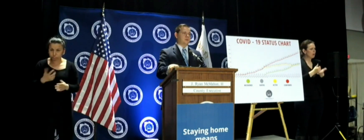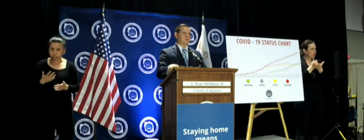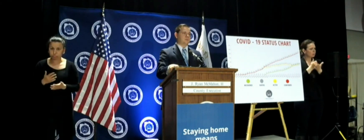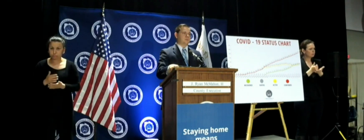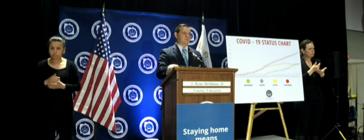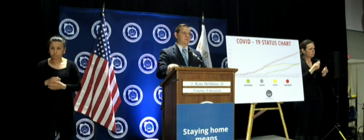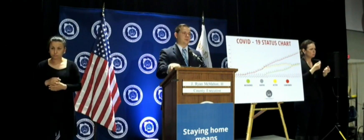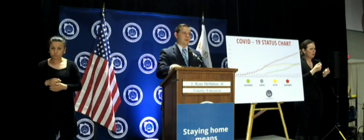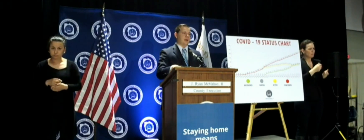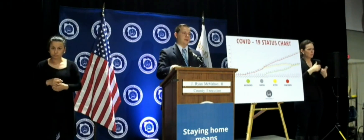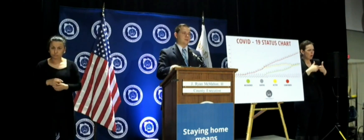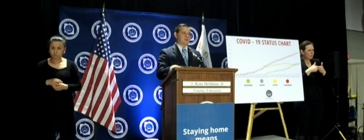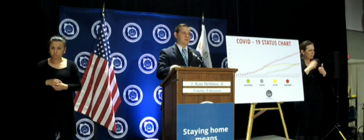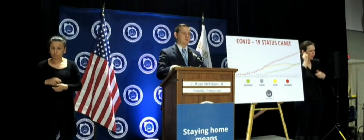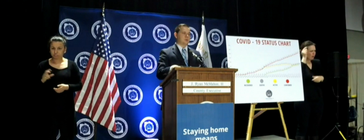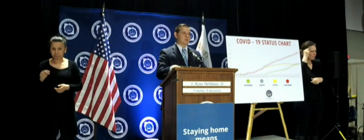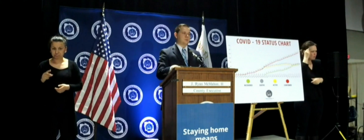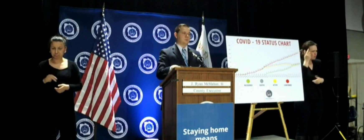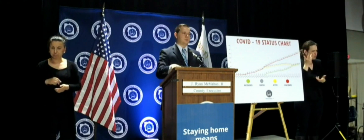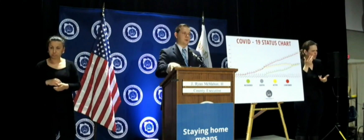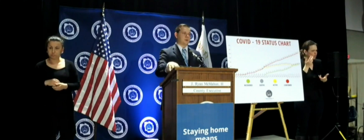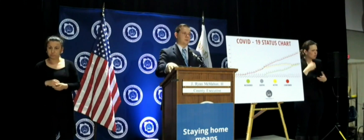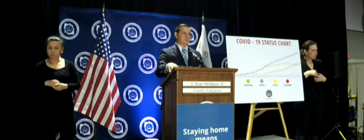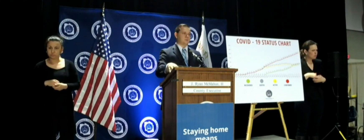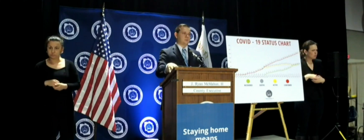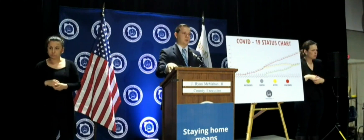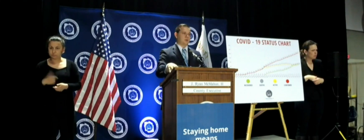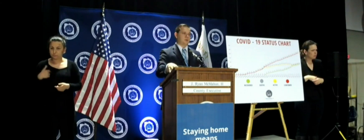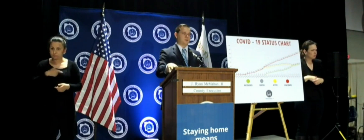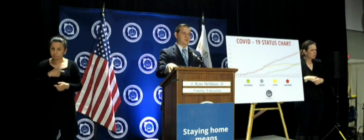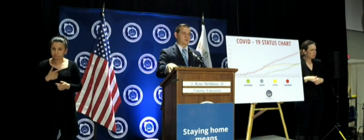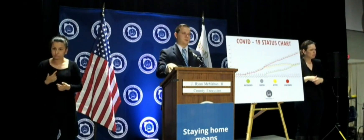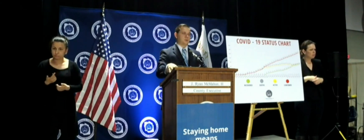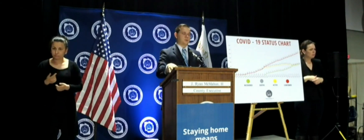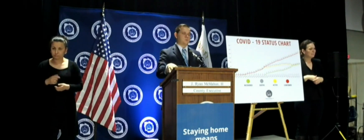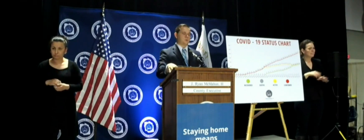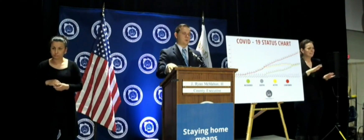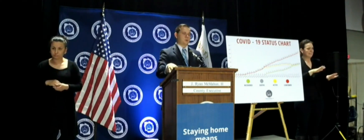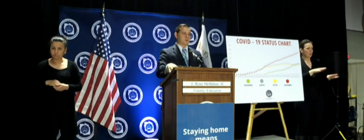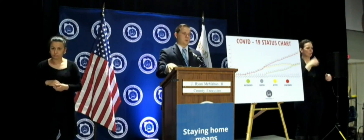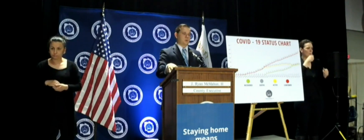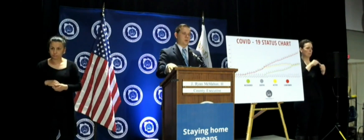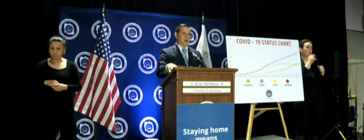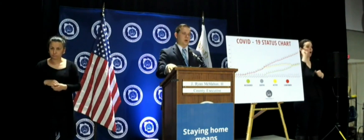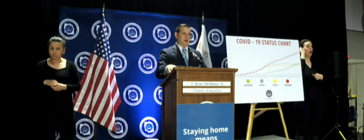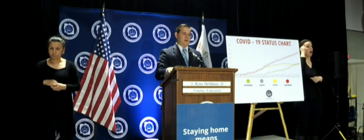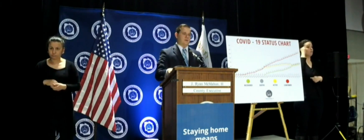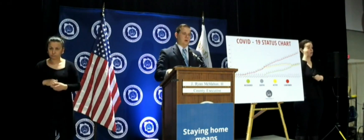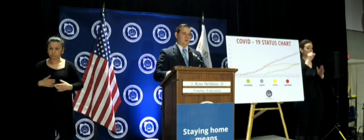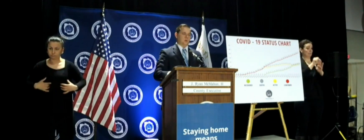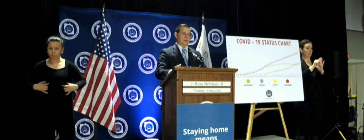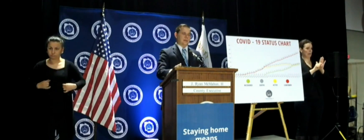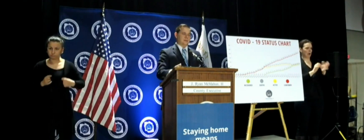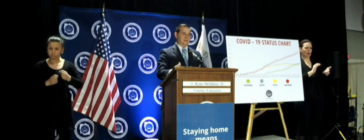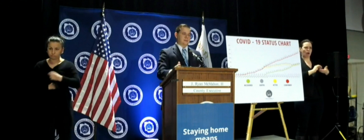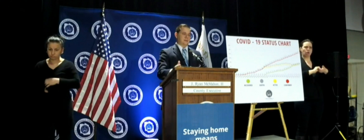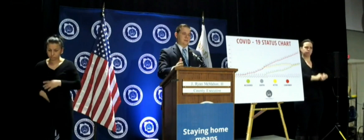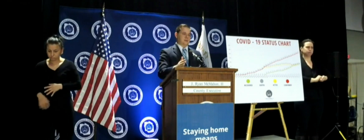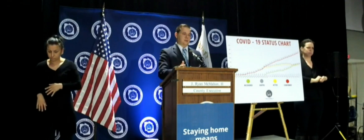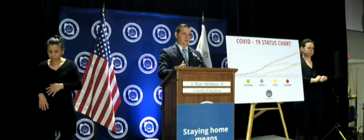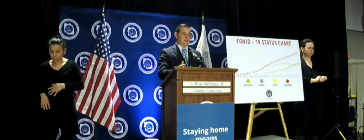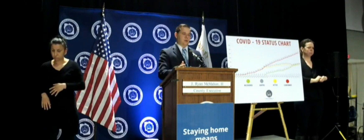again, these are my constituents. These are the governor's constituents. We all have our own